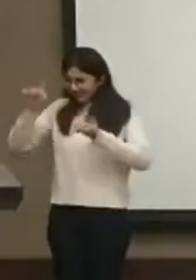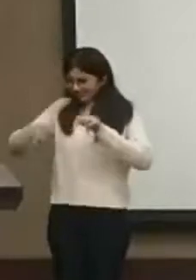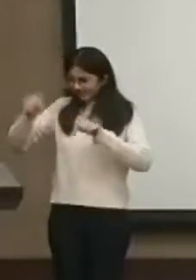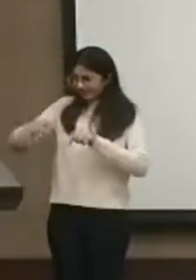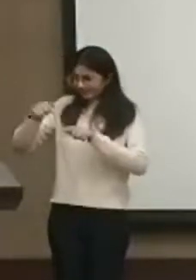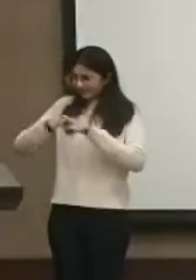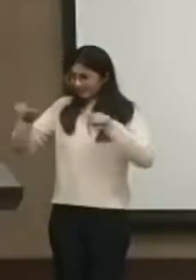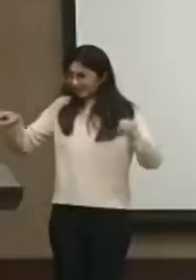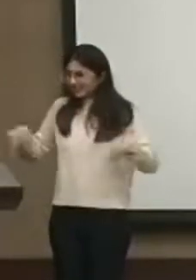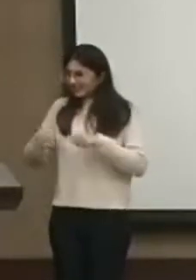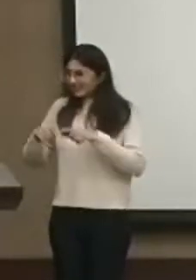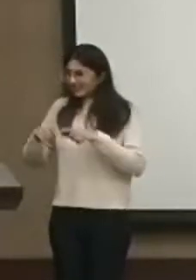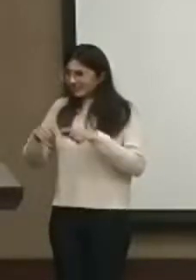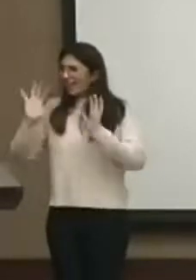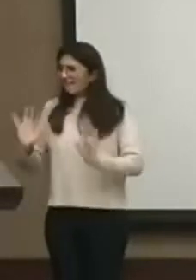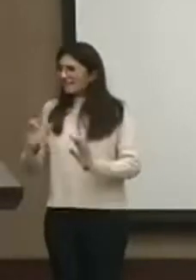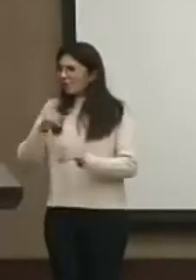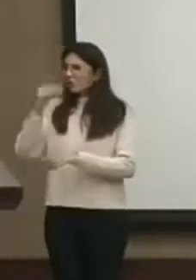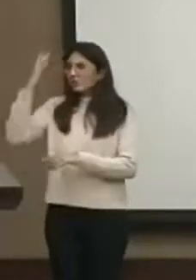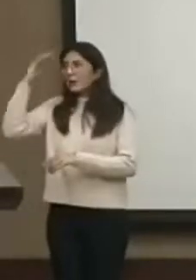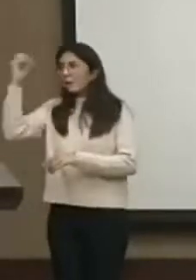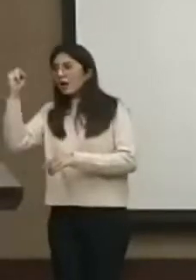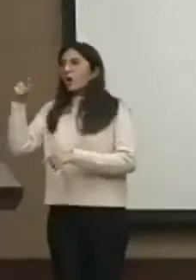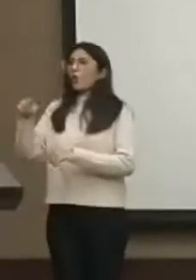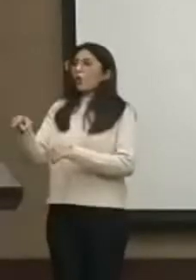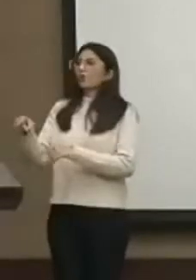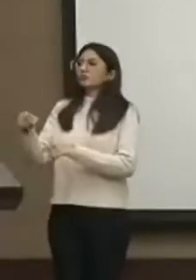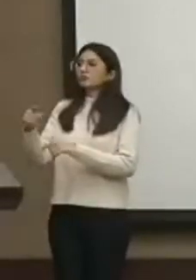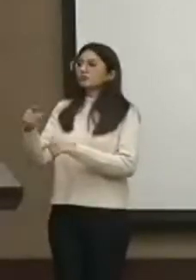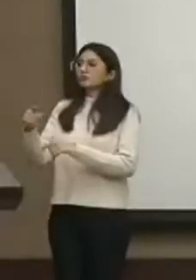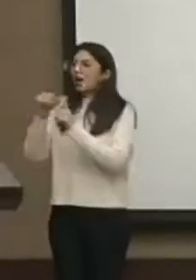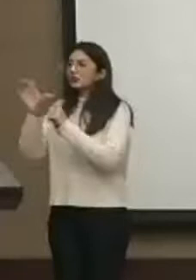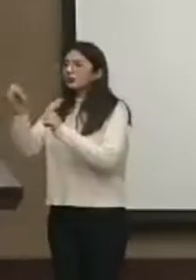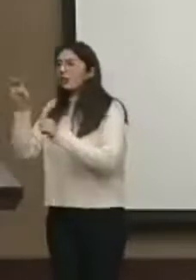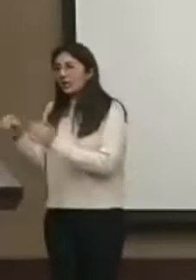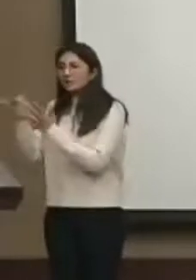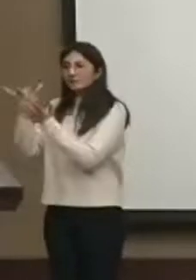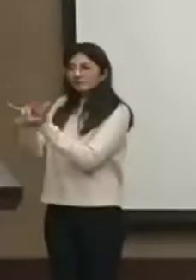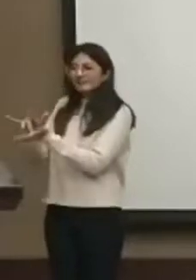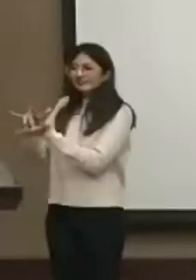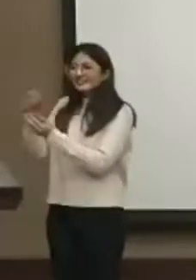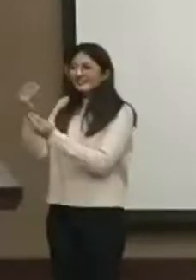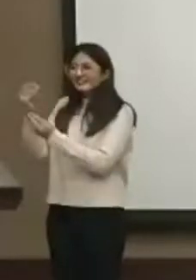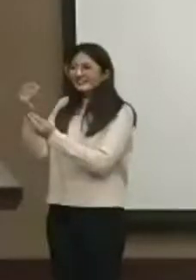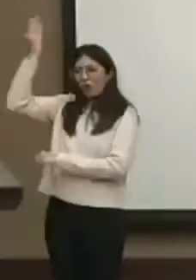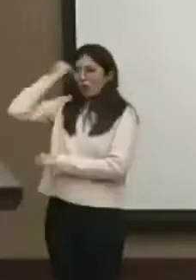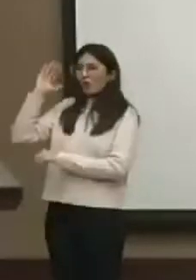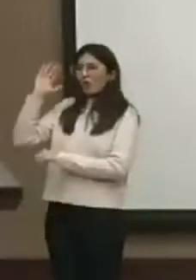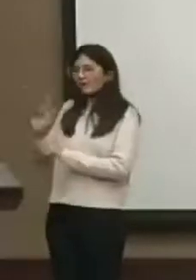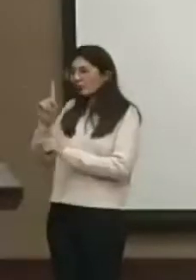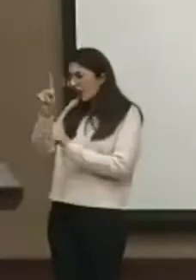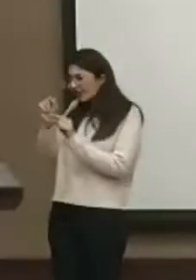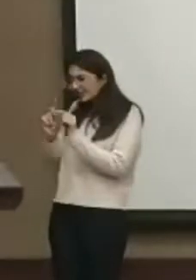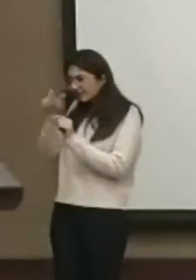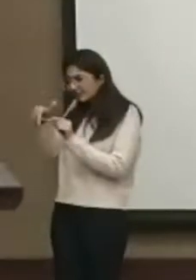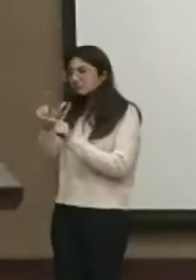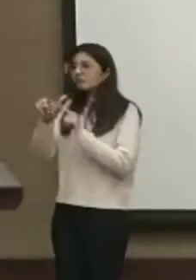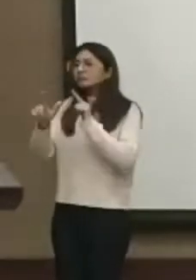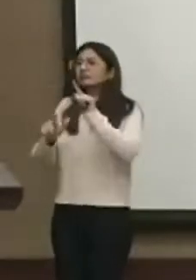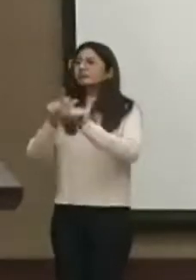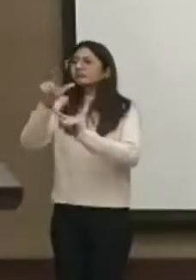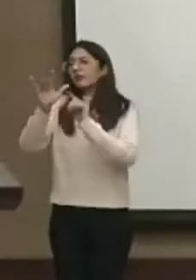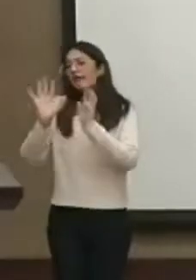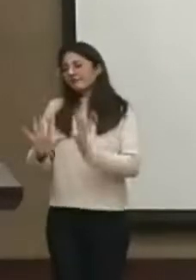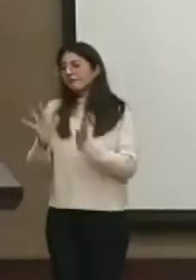If somebody is a Windows user, they would remember. And so on and so forth. We continue to develop our technology. But